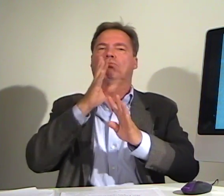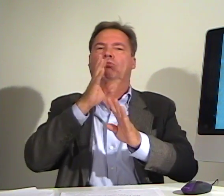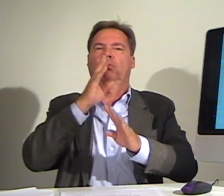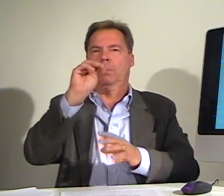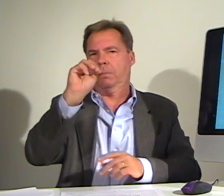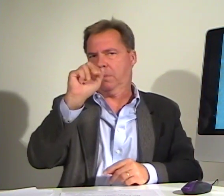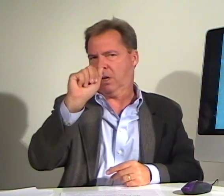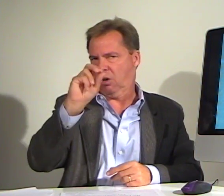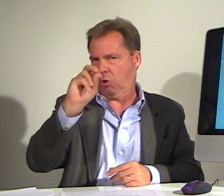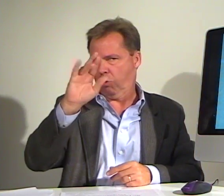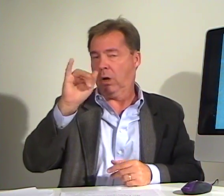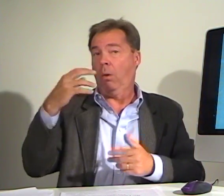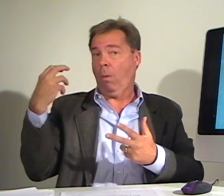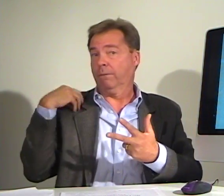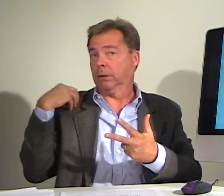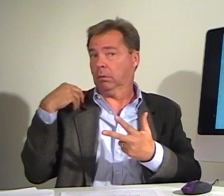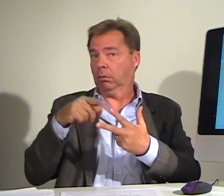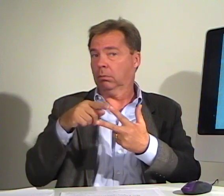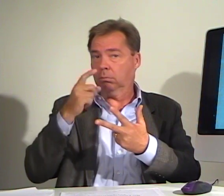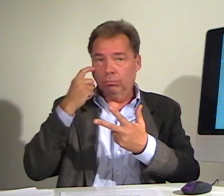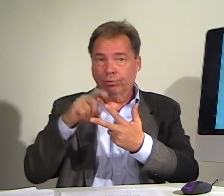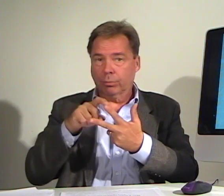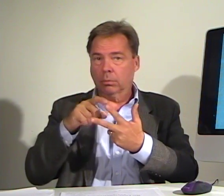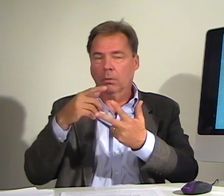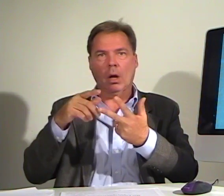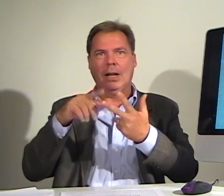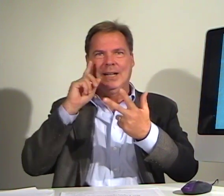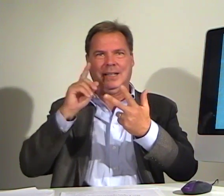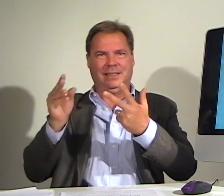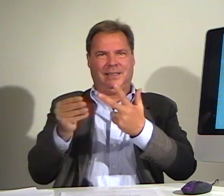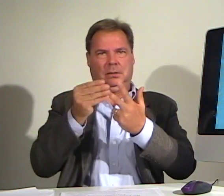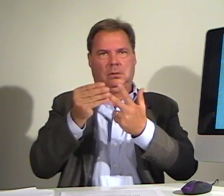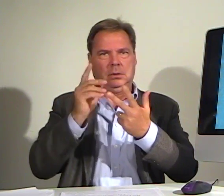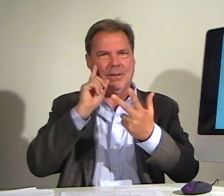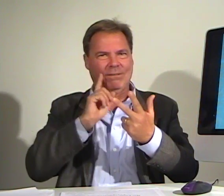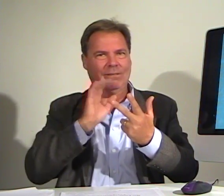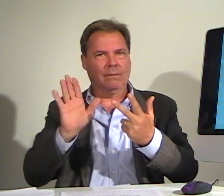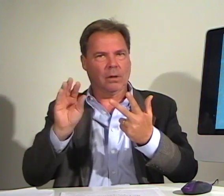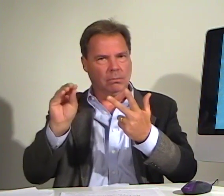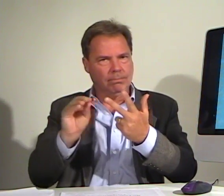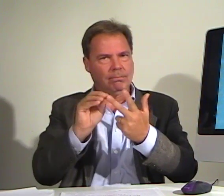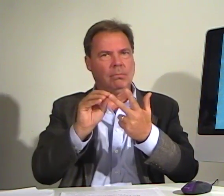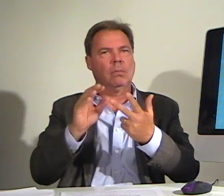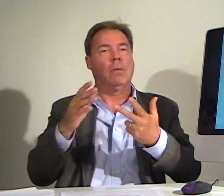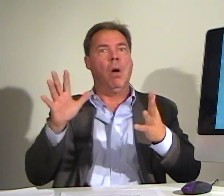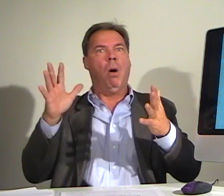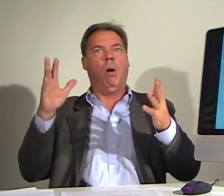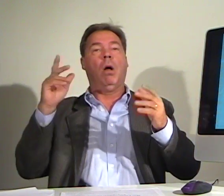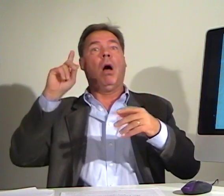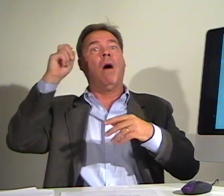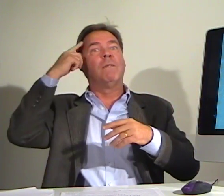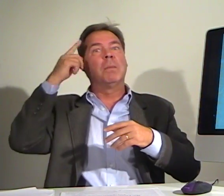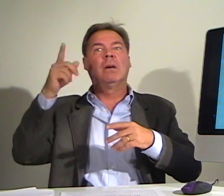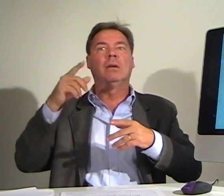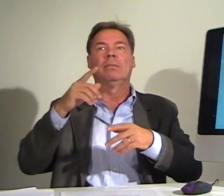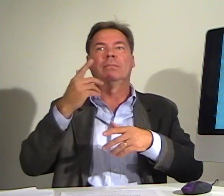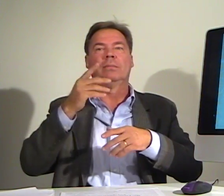is spoken in New Zealand, and that's an official language. And then third is New Zealand Sign Language, which is an